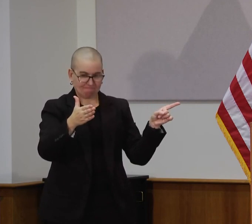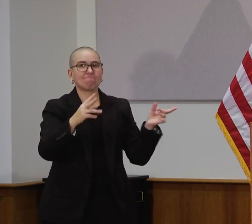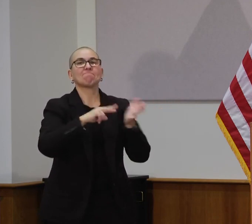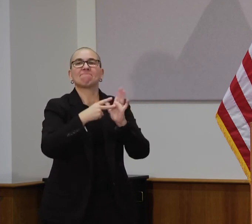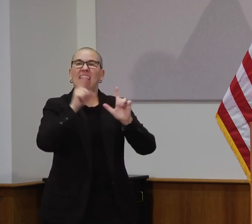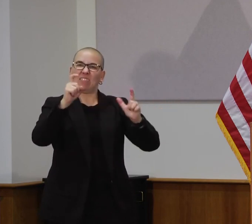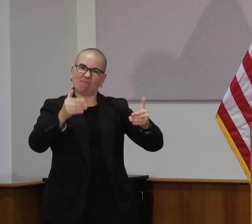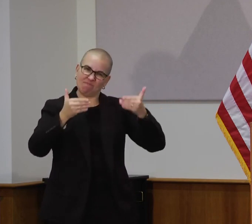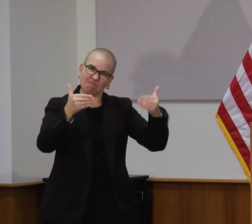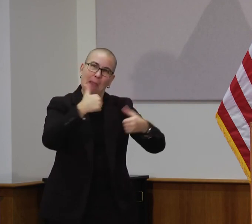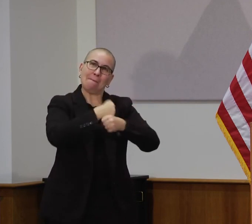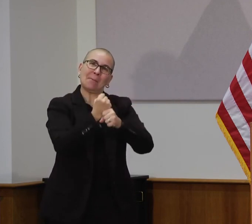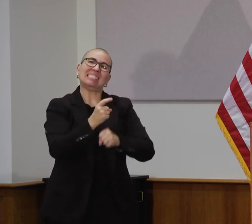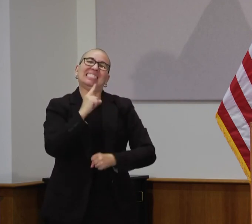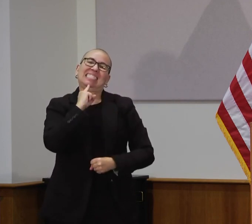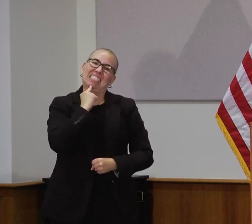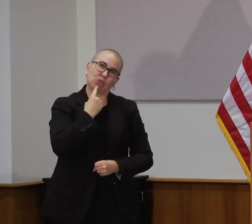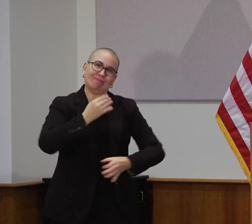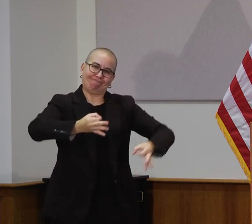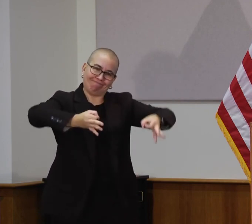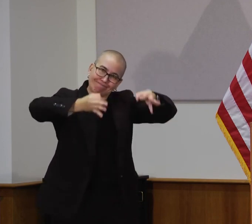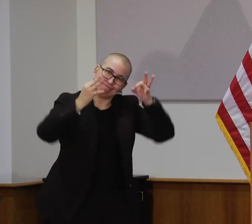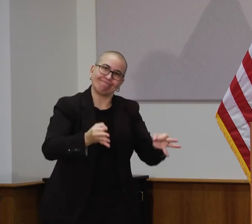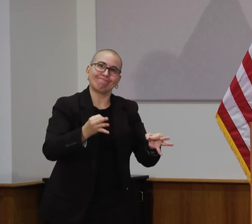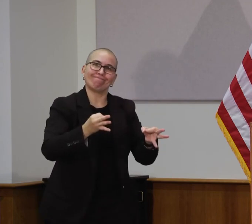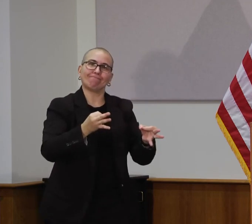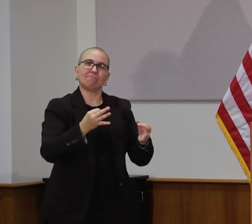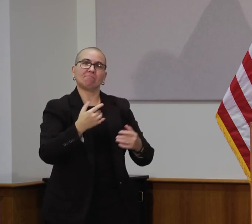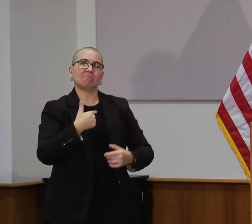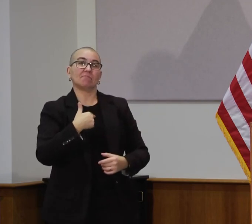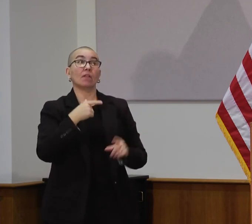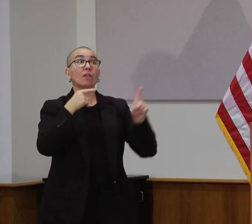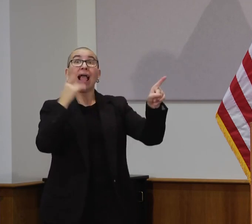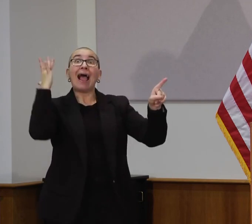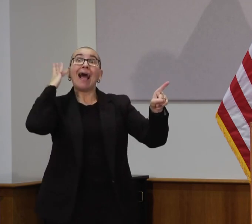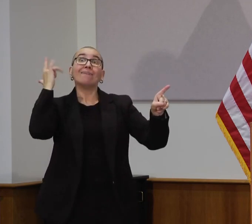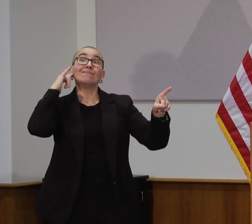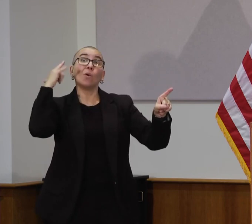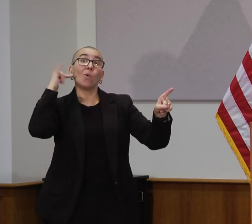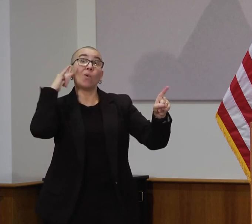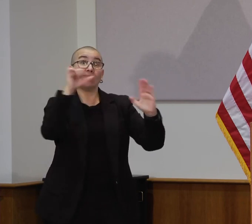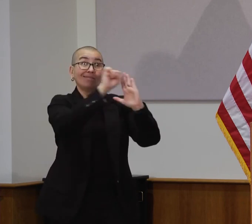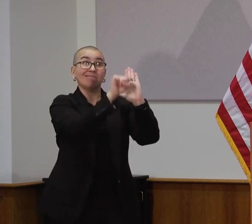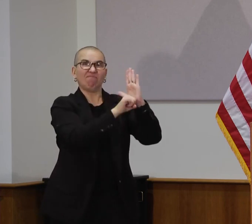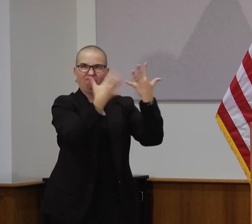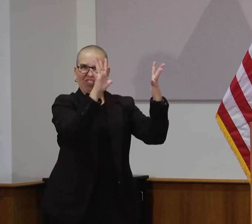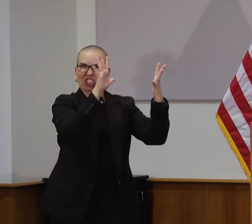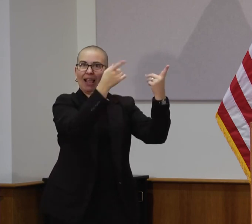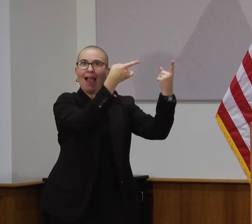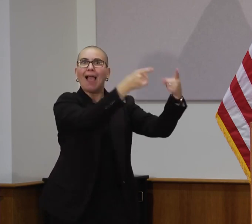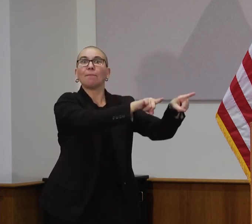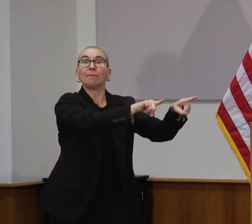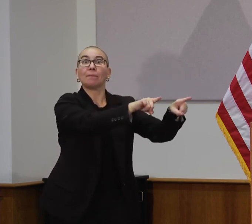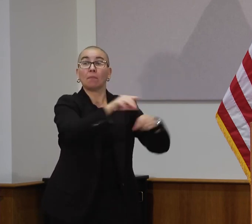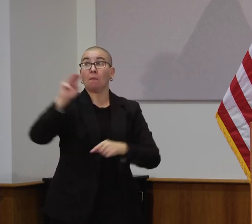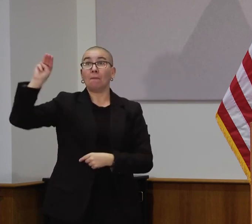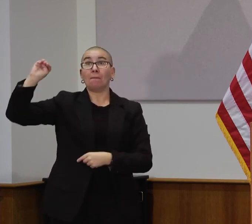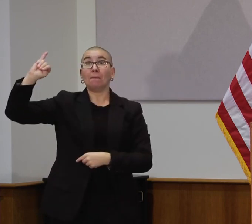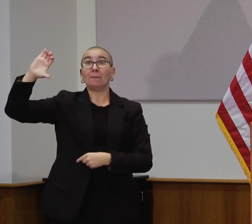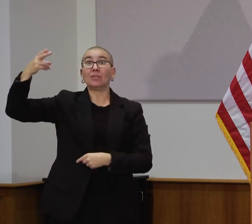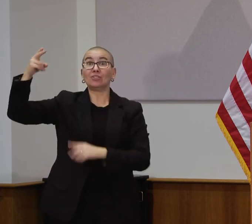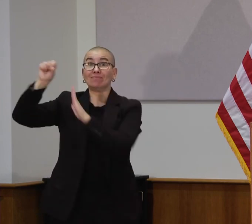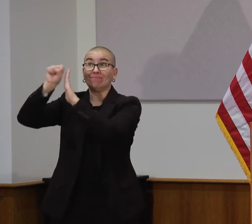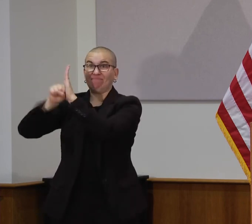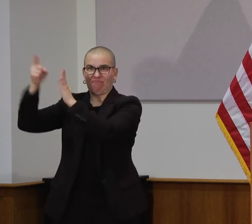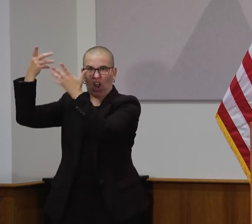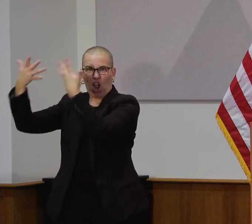pullbacks on the economy. I see right now in California, it's happening as we speak, Michigan, New Mexico. How